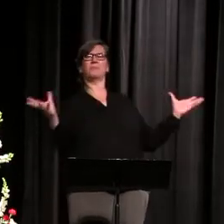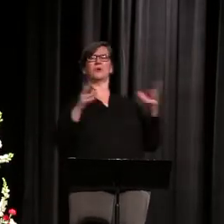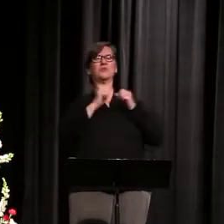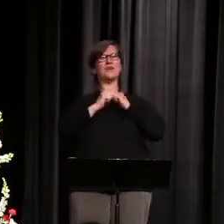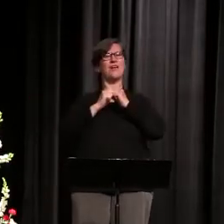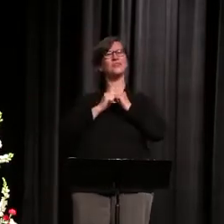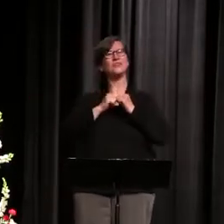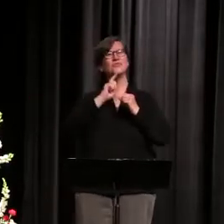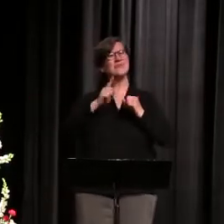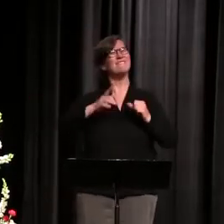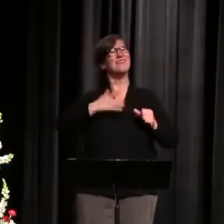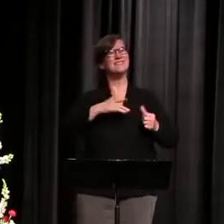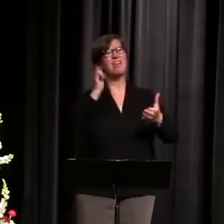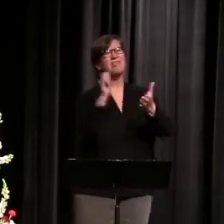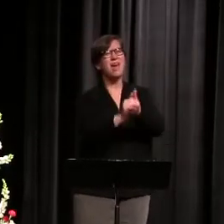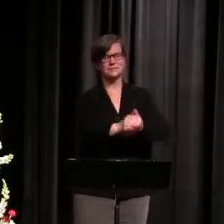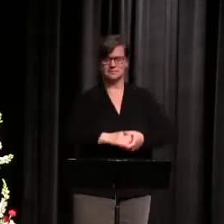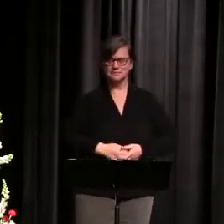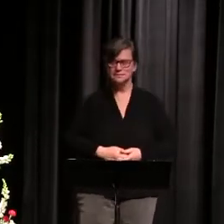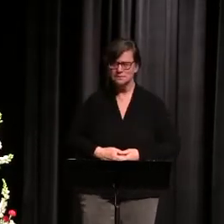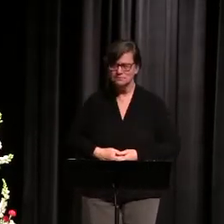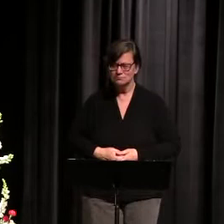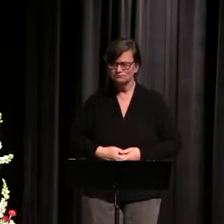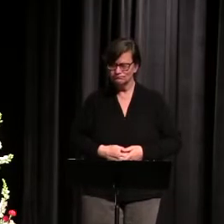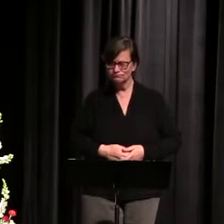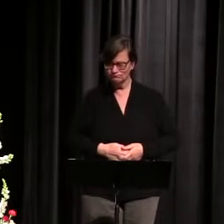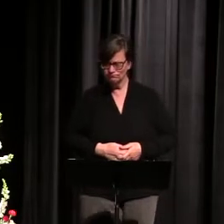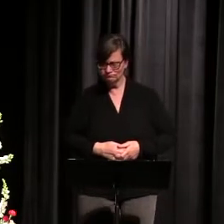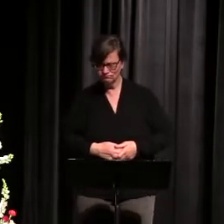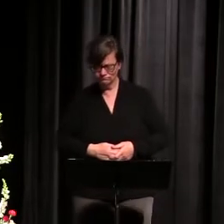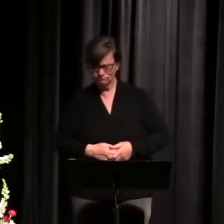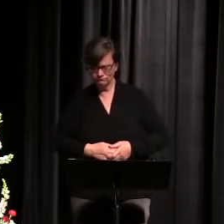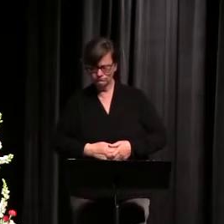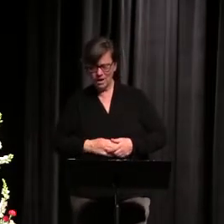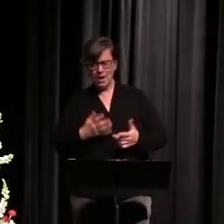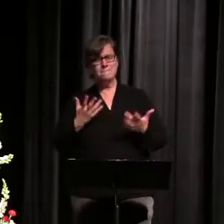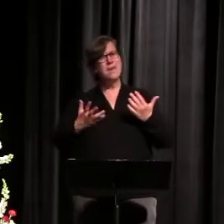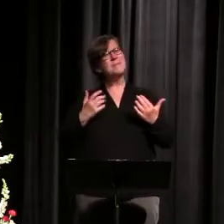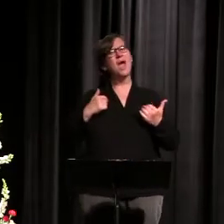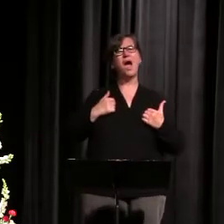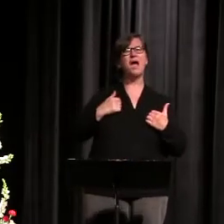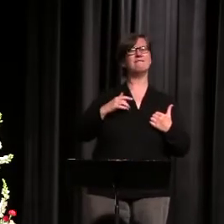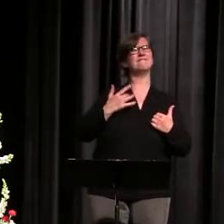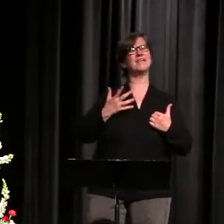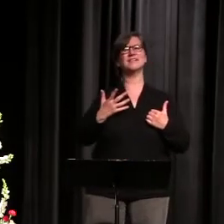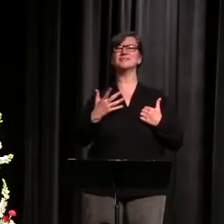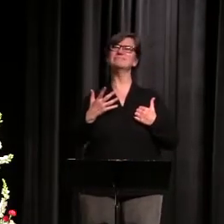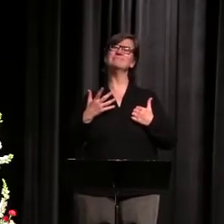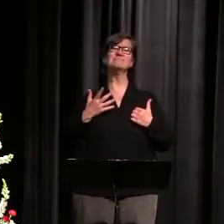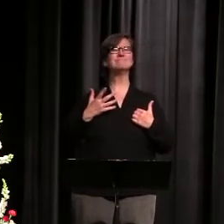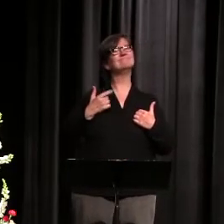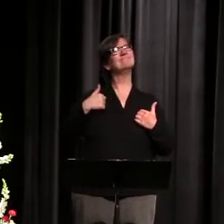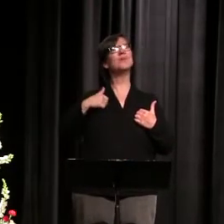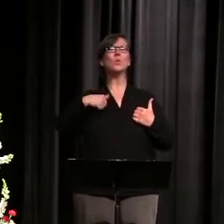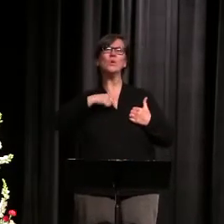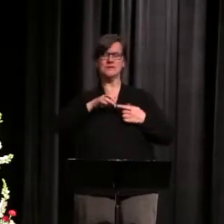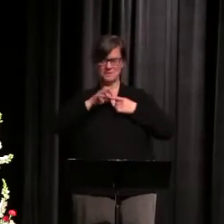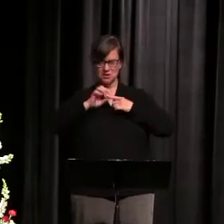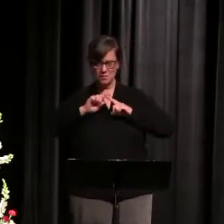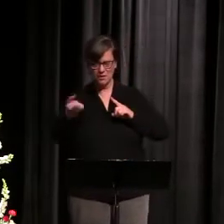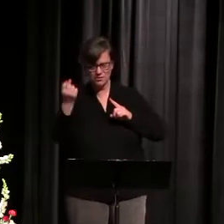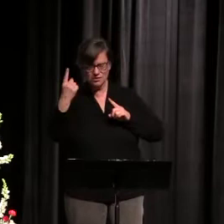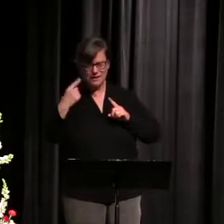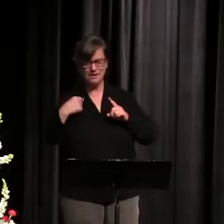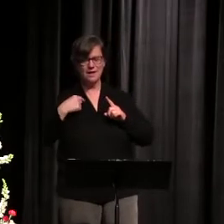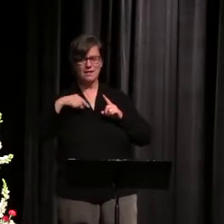but this class is one of the most special throughout Fairport's history. We are graduating in a time that will be remembered forever. As a class, we